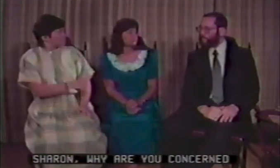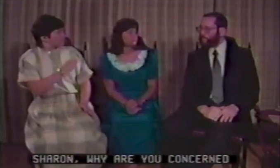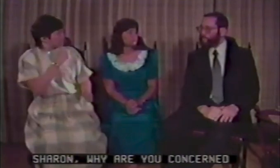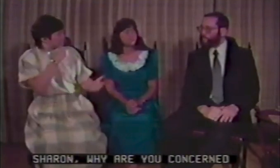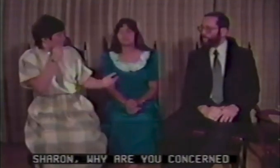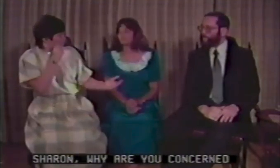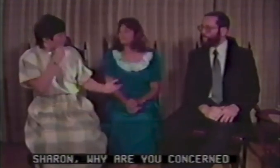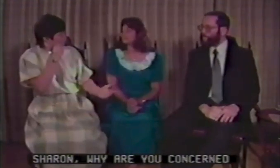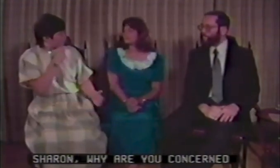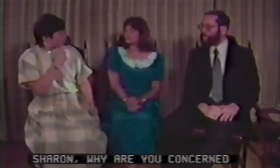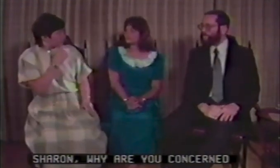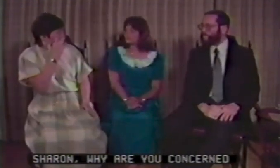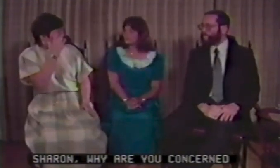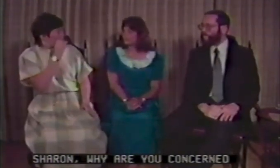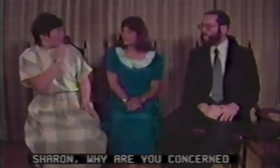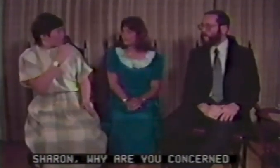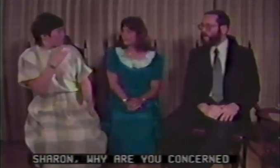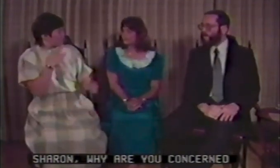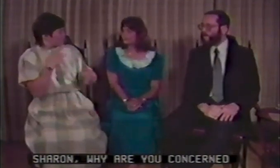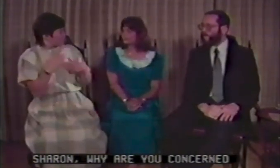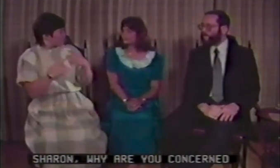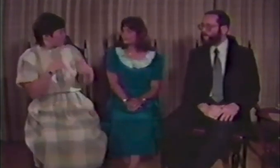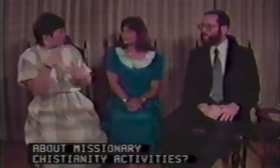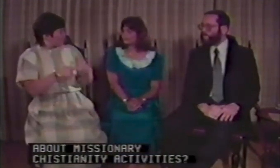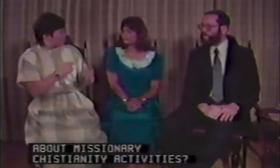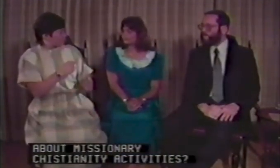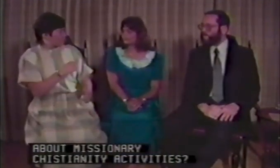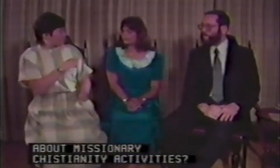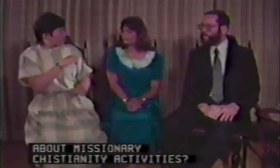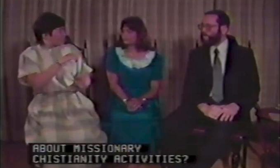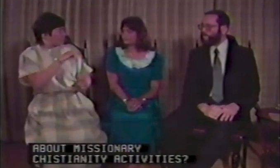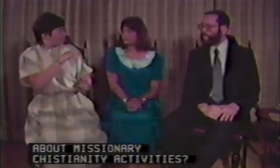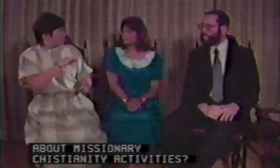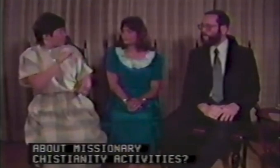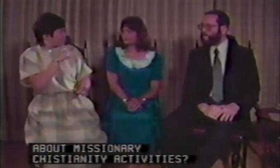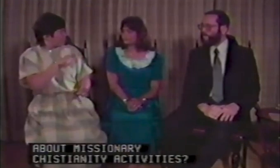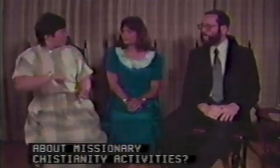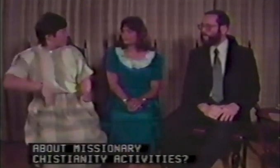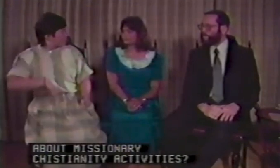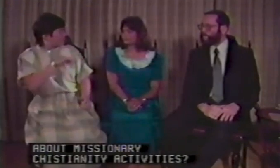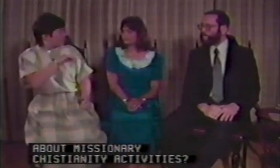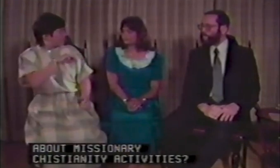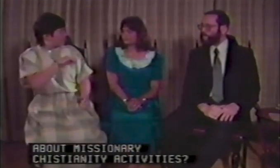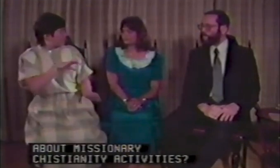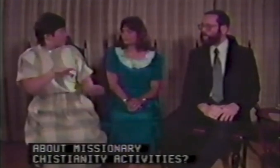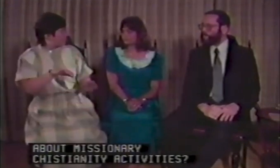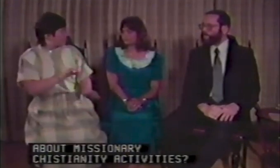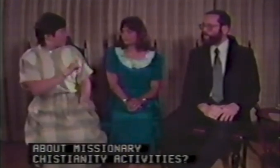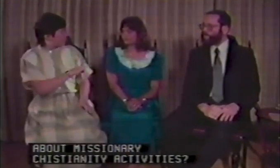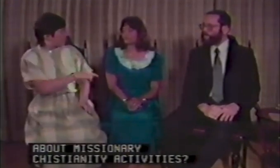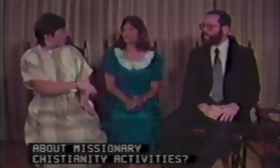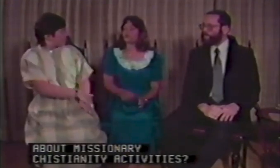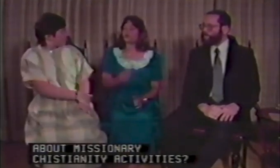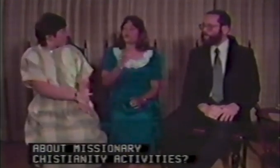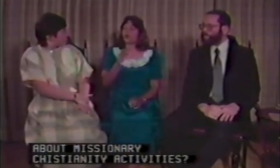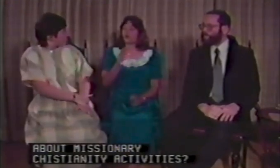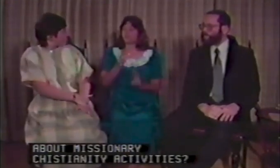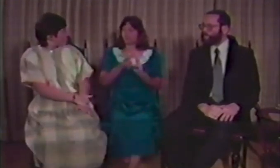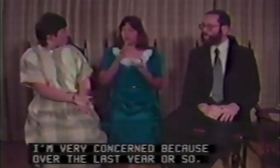Sharon, why are you concerned about the Christian missionary activity? I'm very concerned